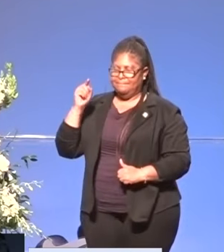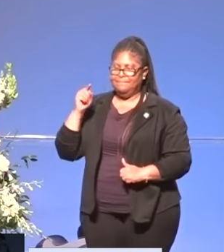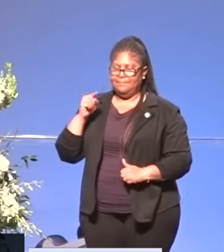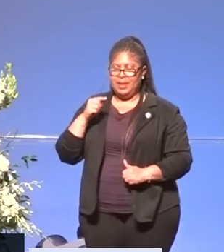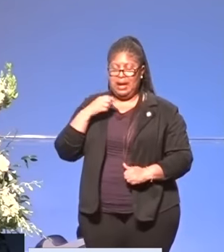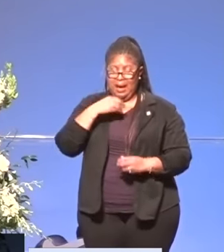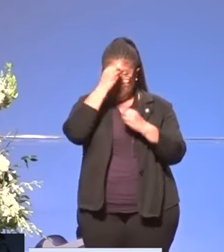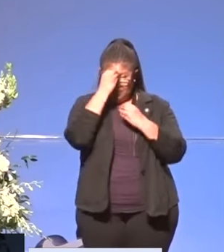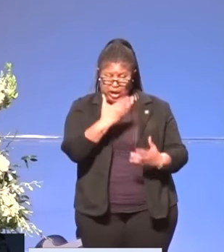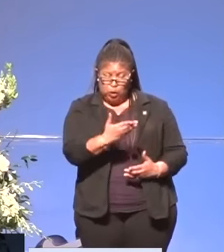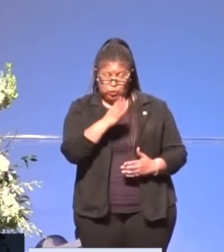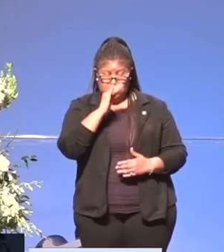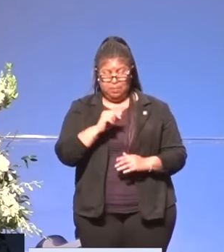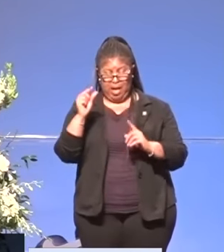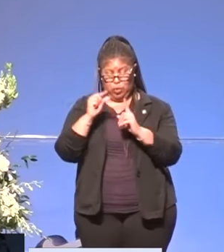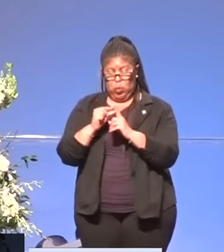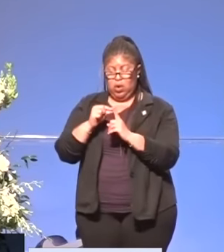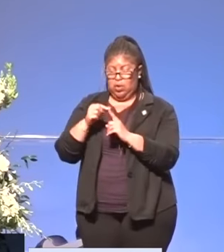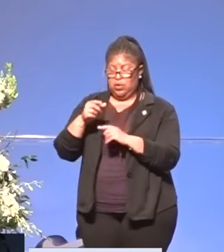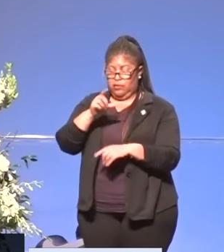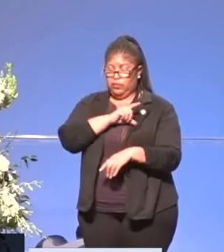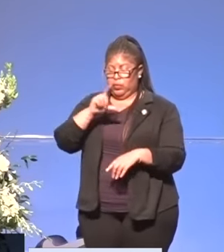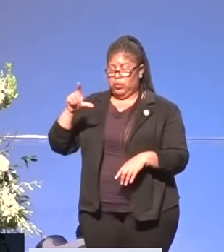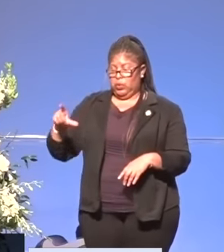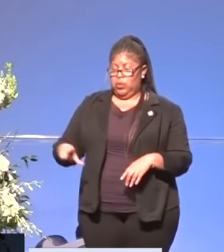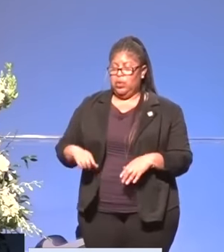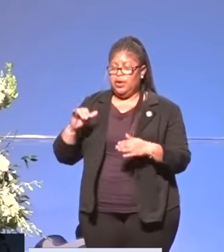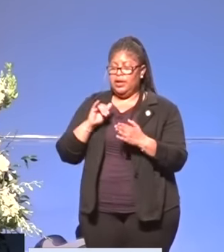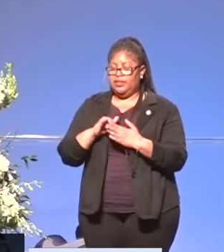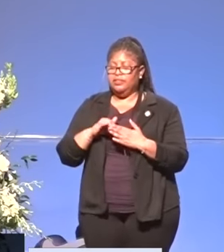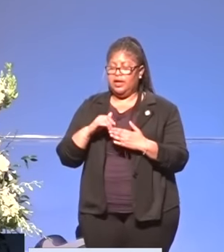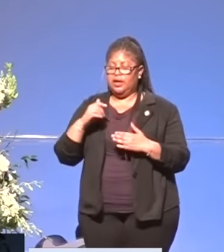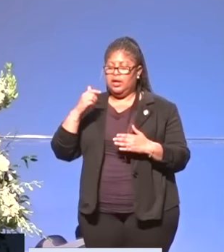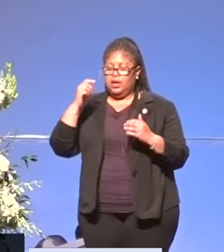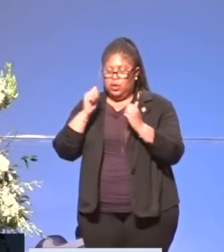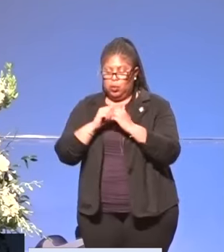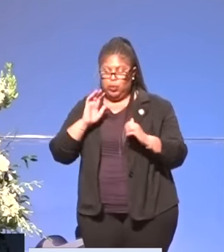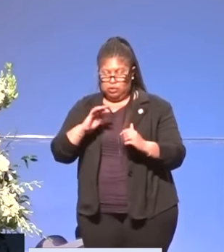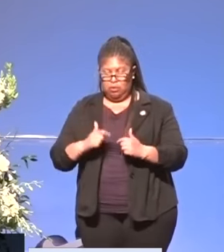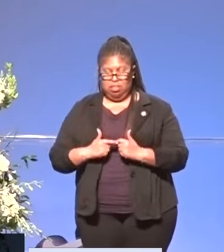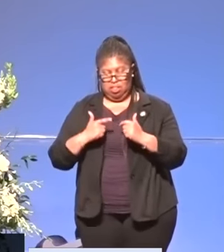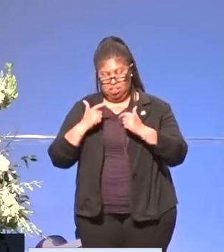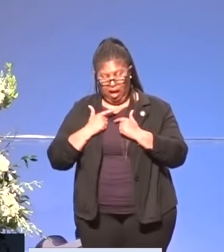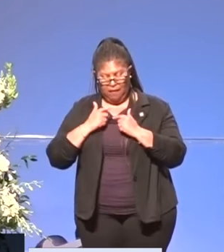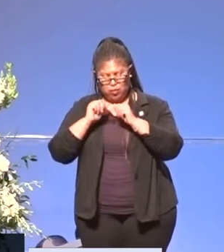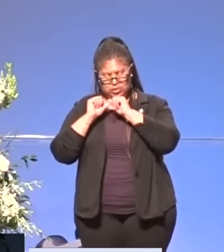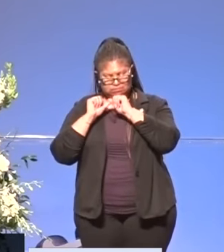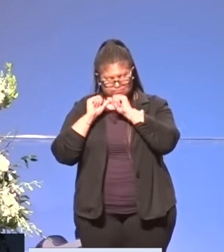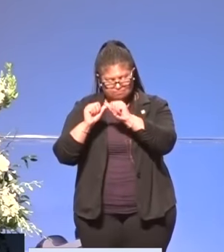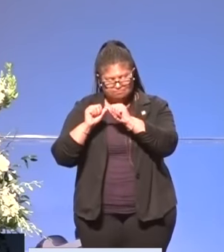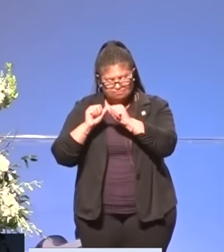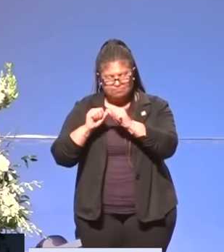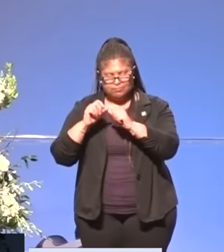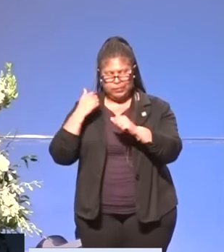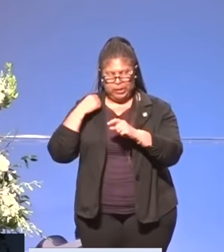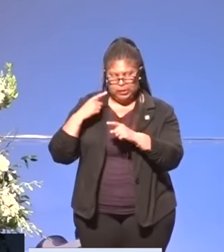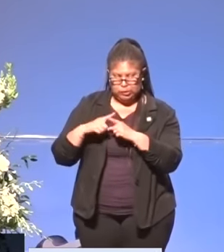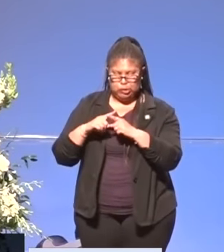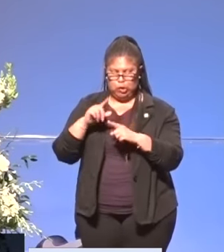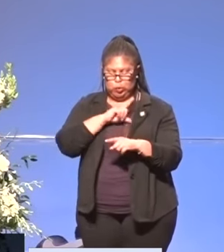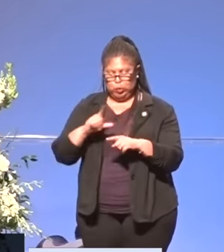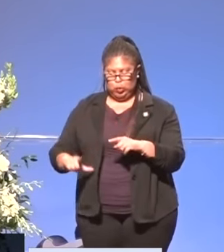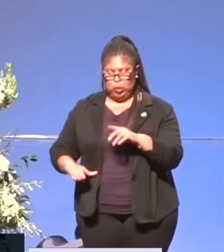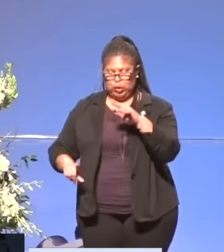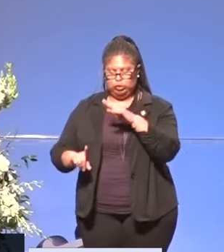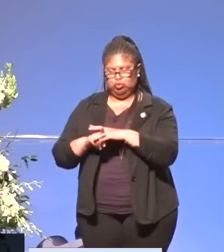you by the word of the Lord, that we which are alive and remain unto the coming of the Lord shall